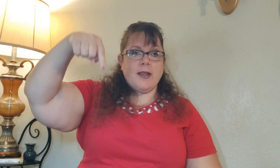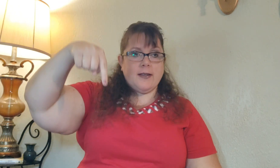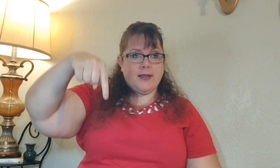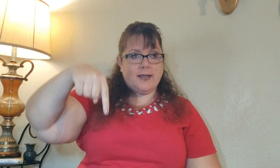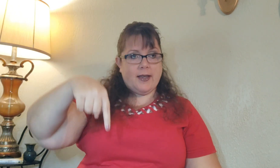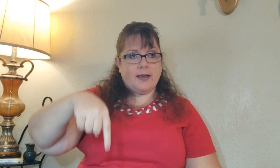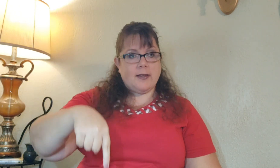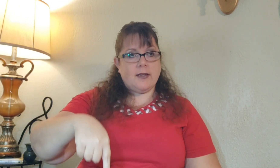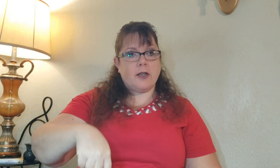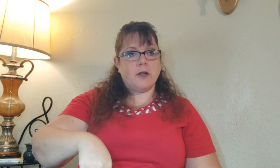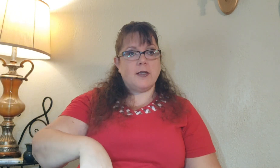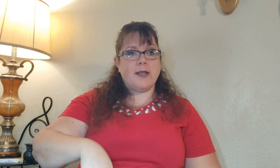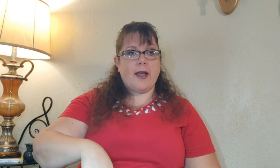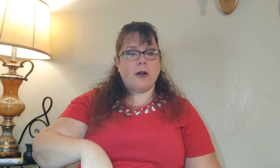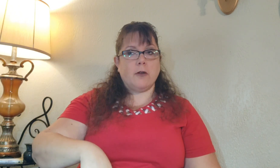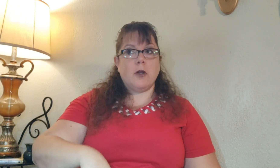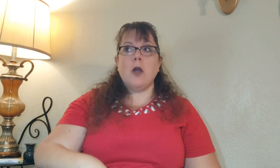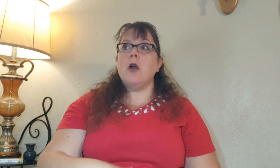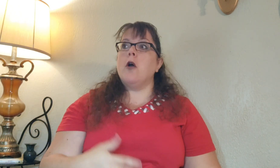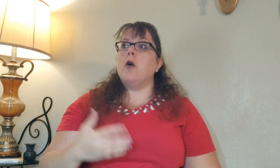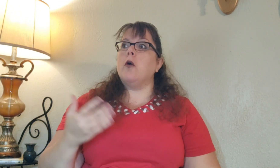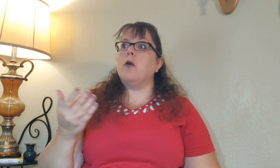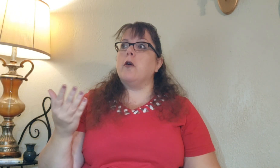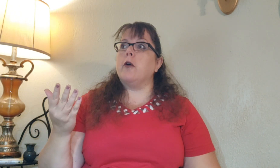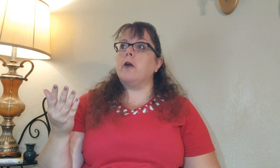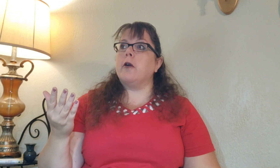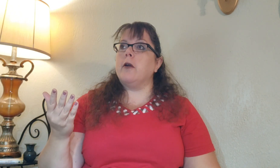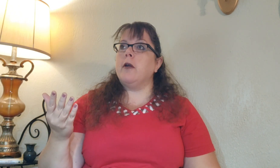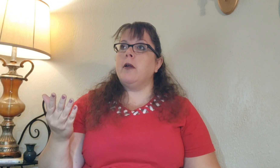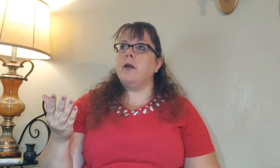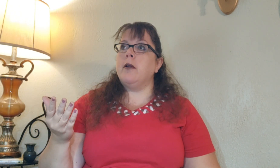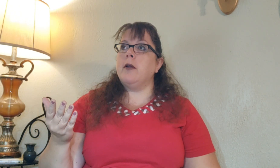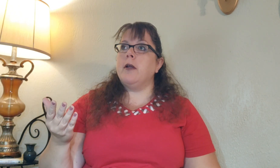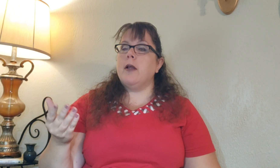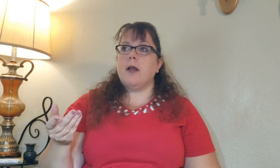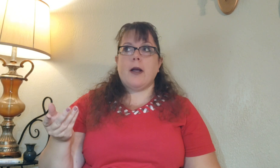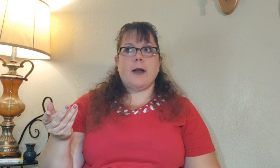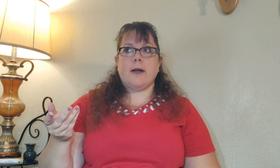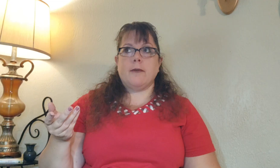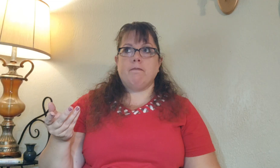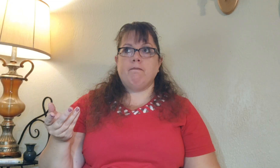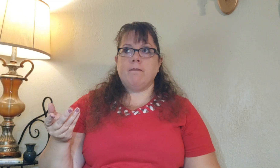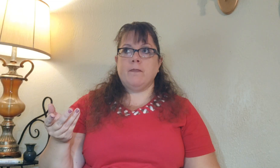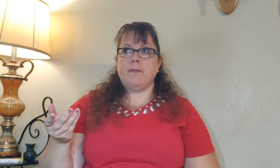it descends, it goes down. Or a